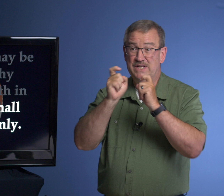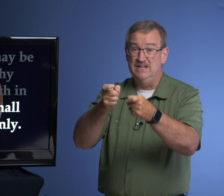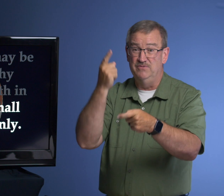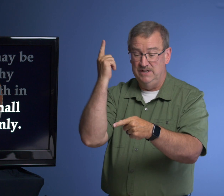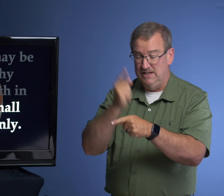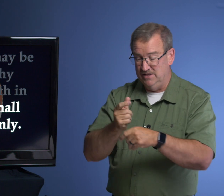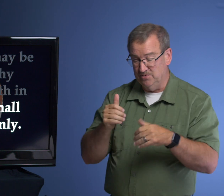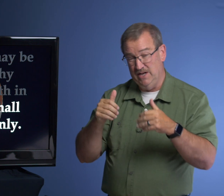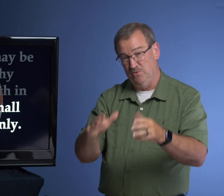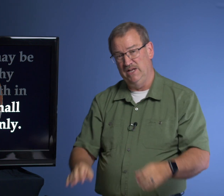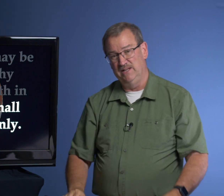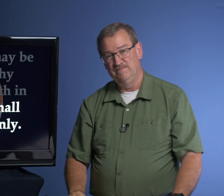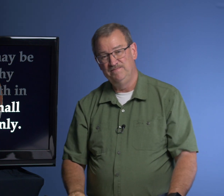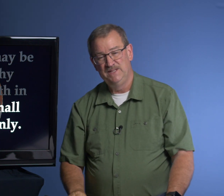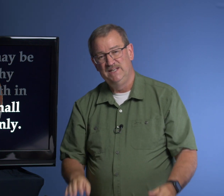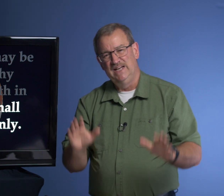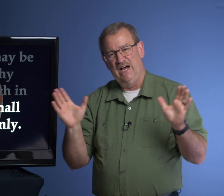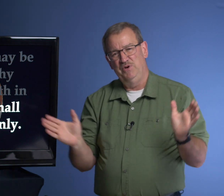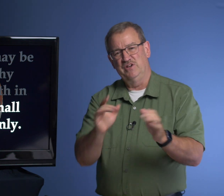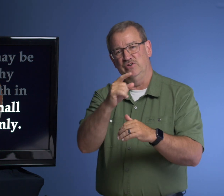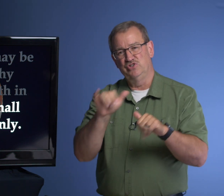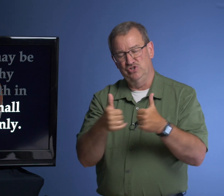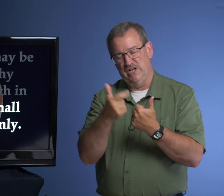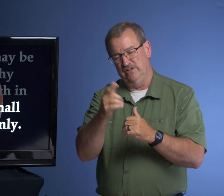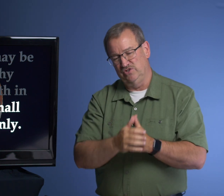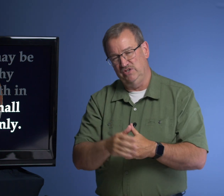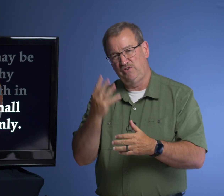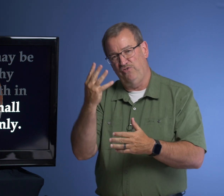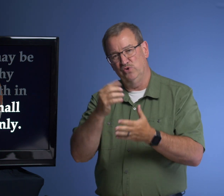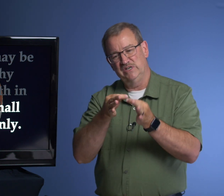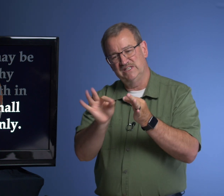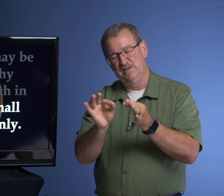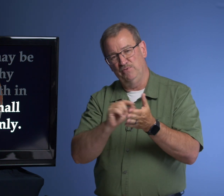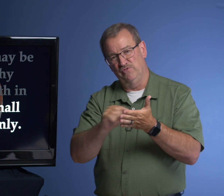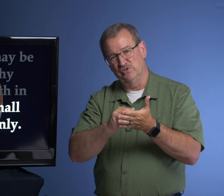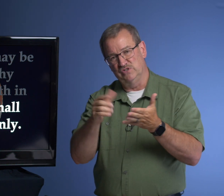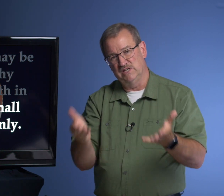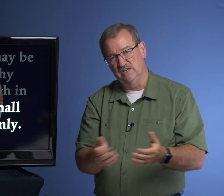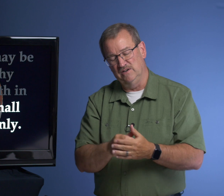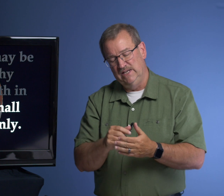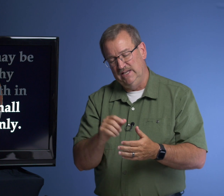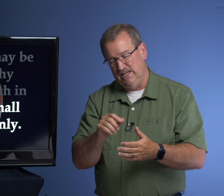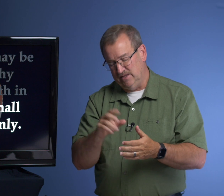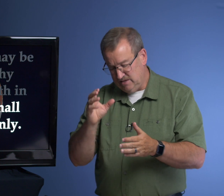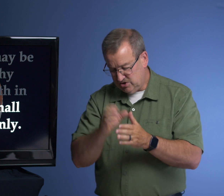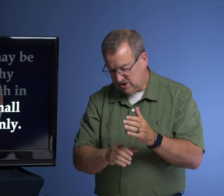give in the right way. I want to encourage you and challenge you. These four simple verses here